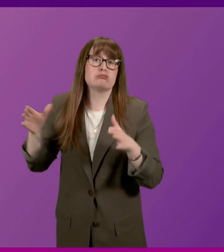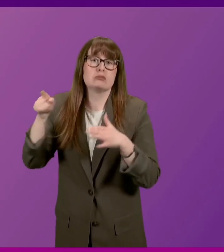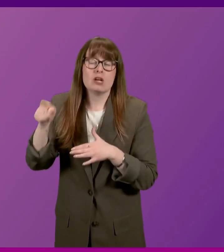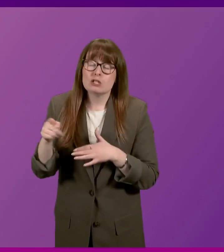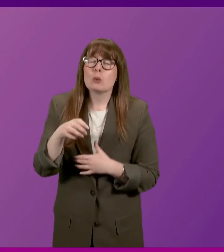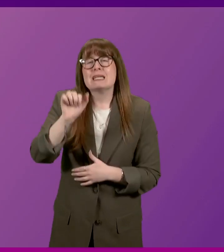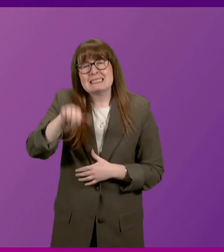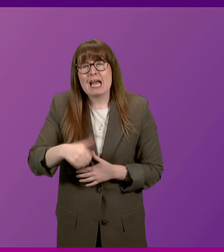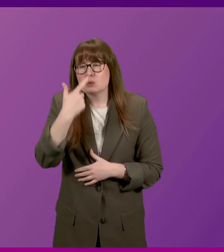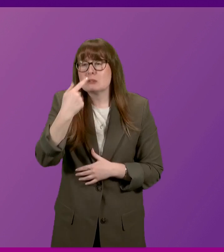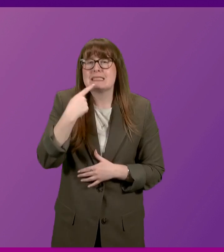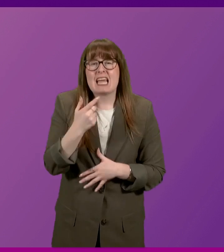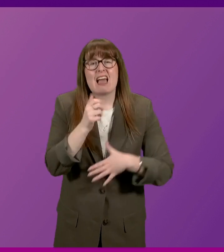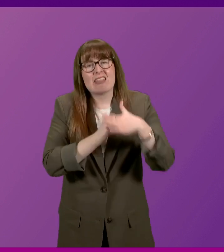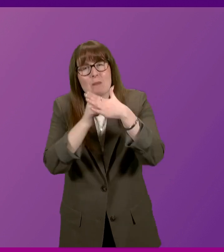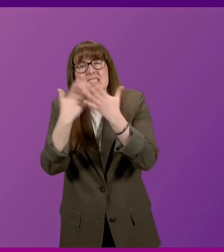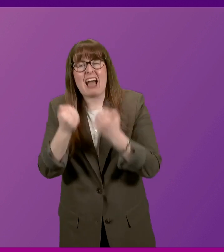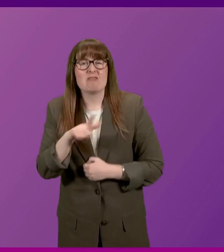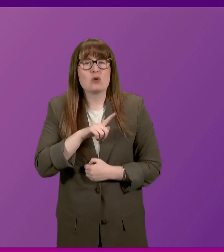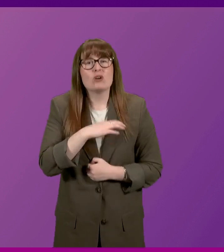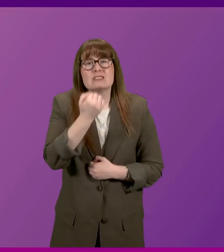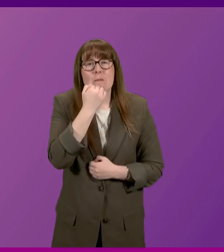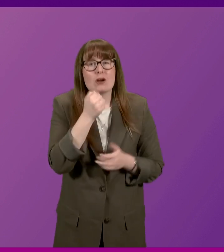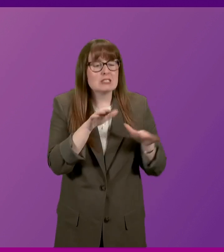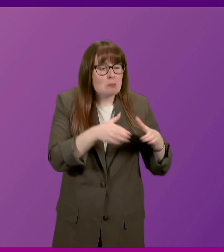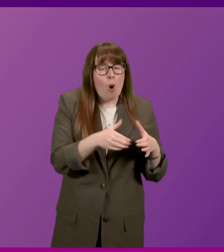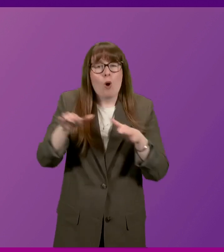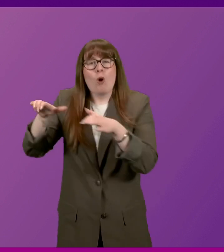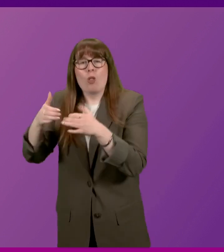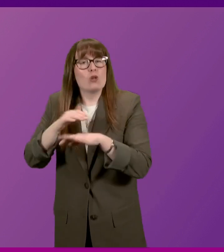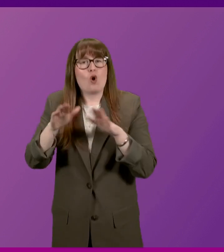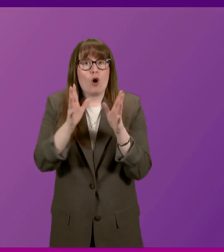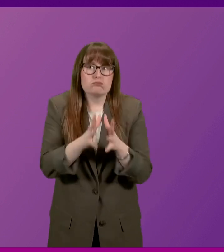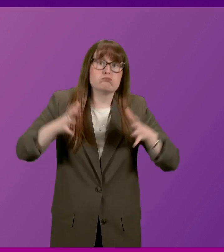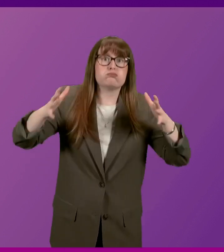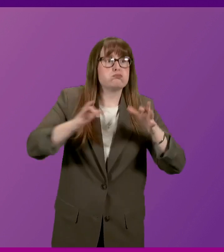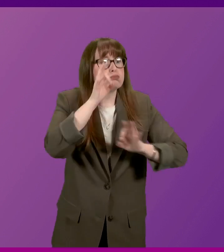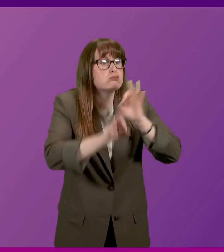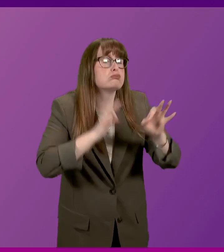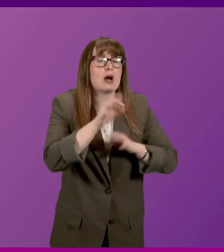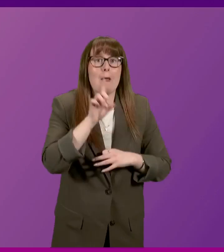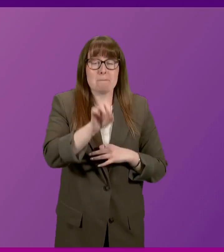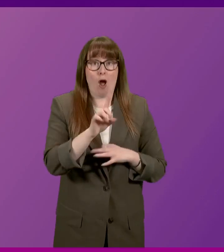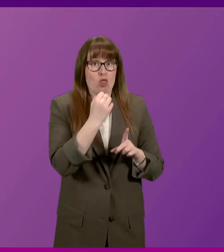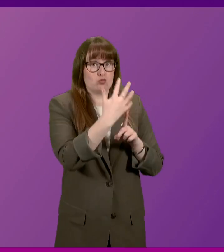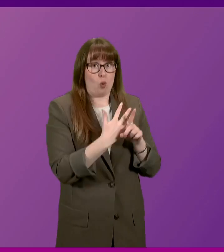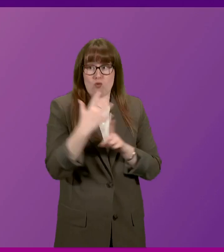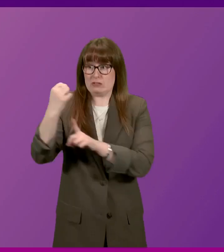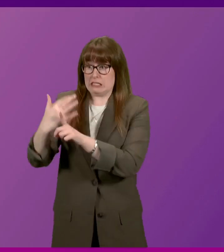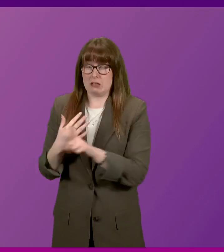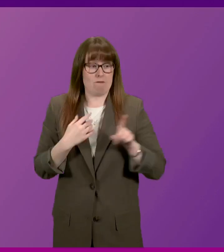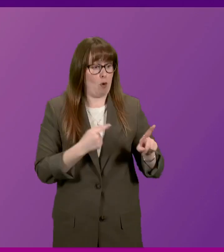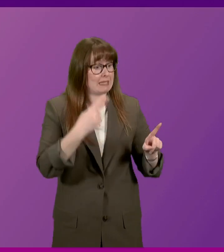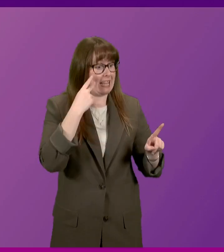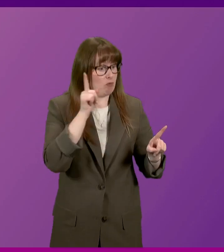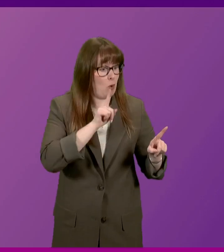in some ways there are limitations around the numbers of people that were involved, but the stories from both the deaf